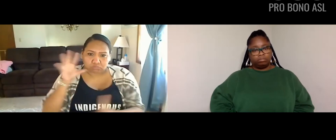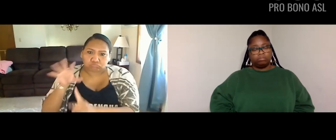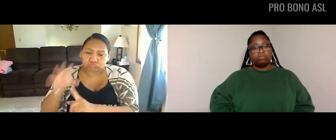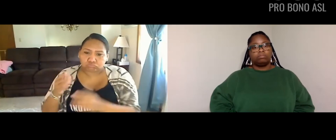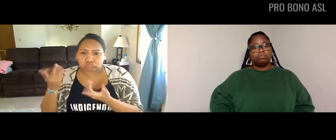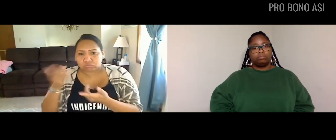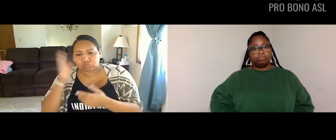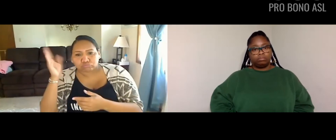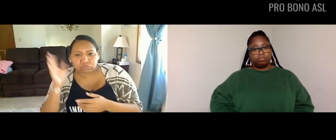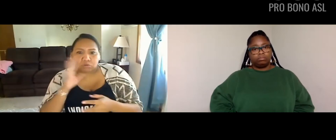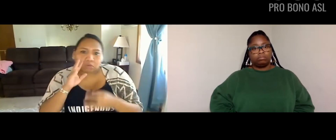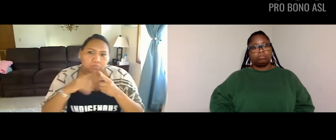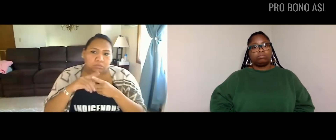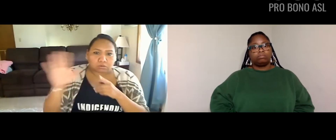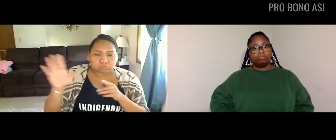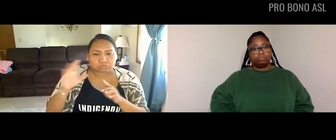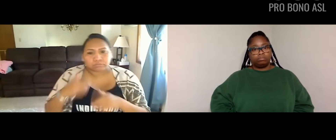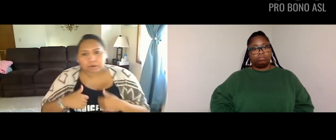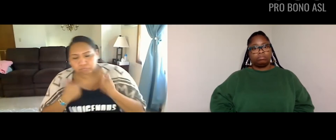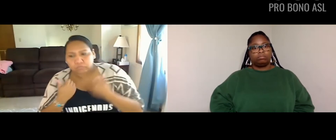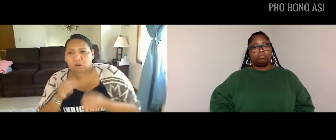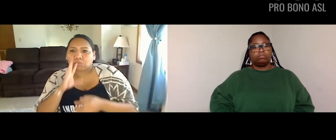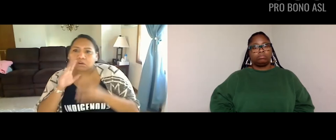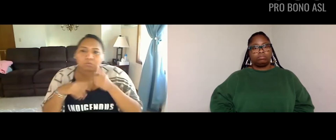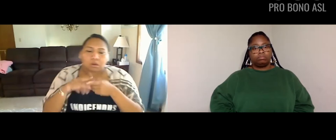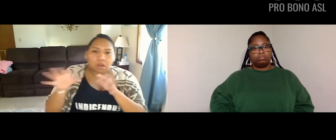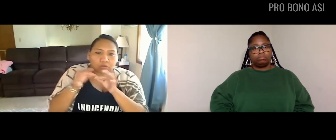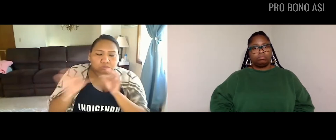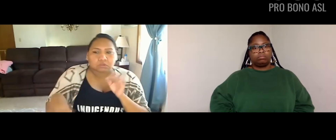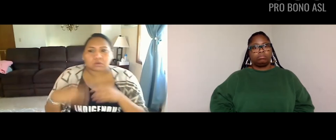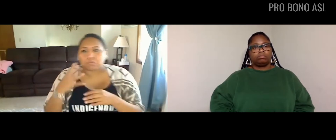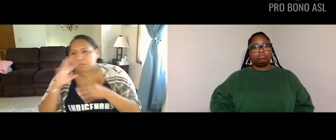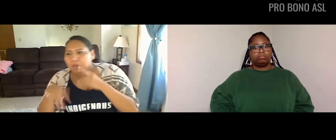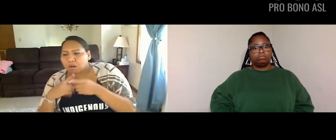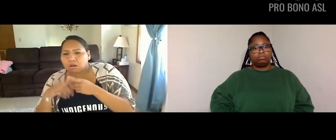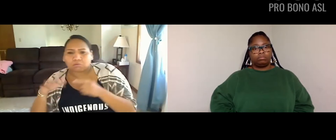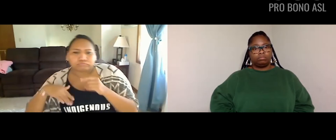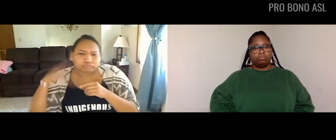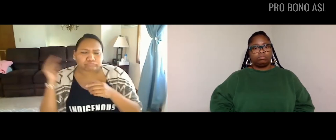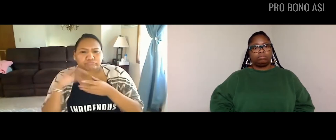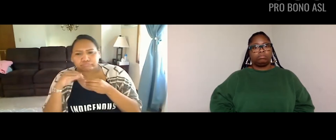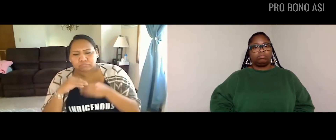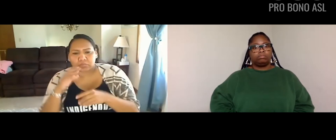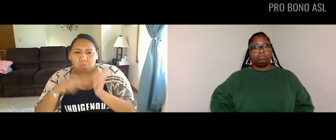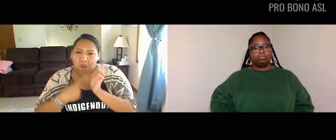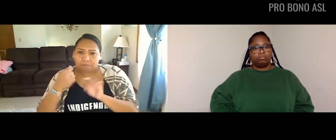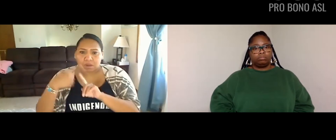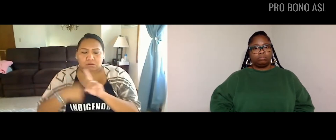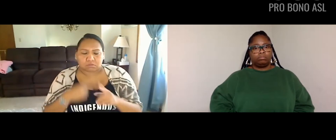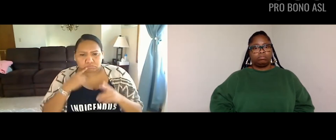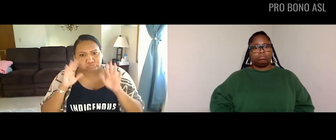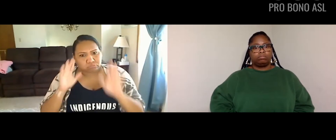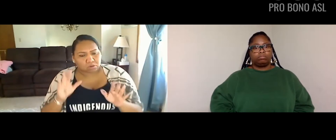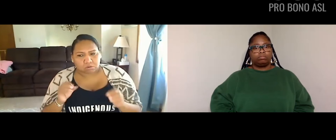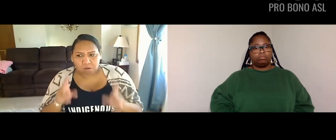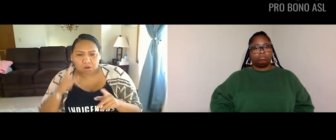group, and they have different Indigenous presenters once a month, and they spotlight the specific speakers